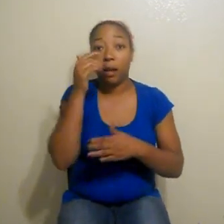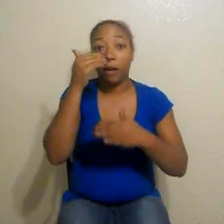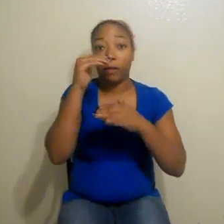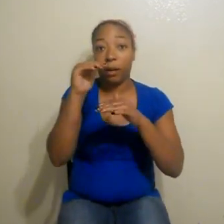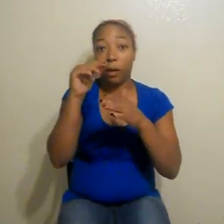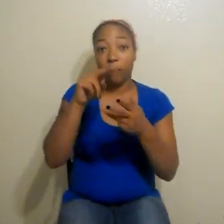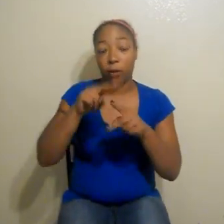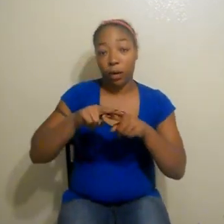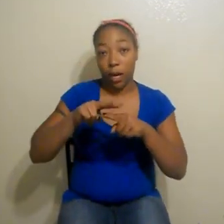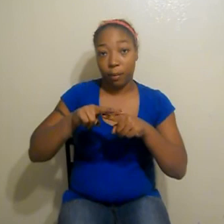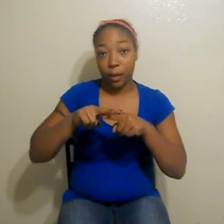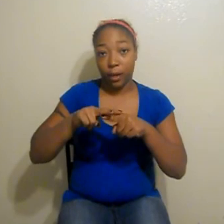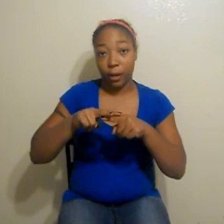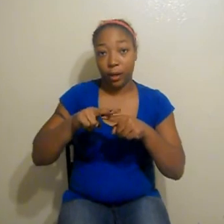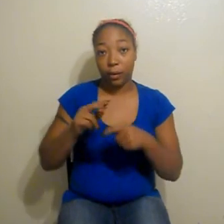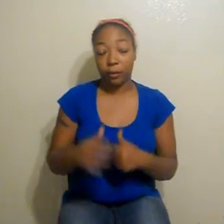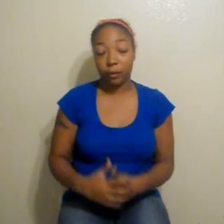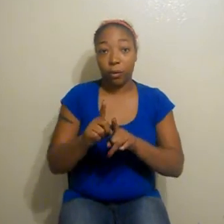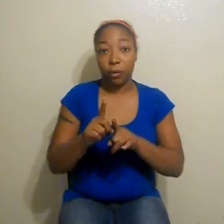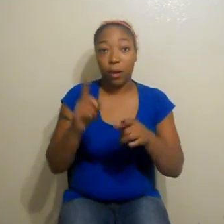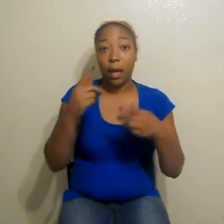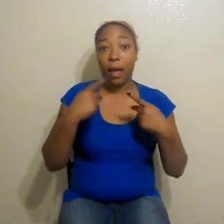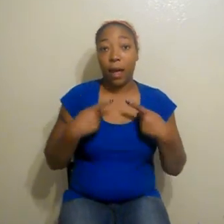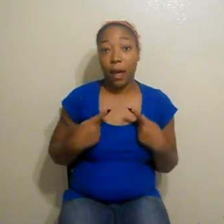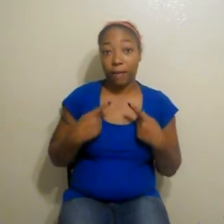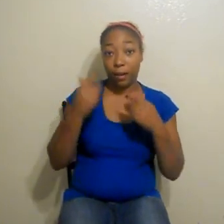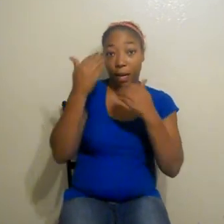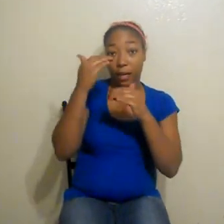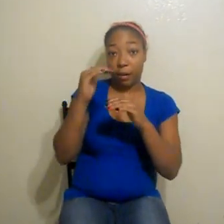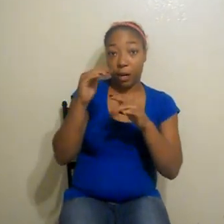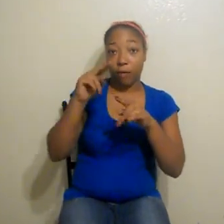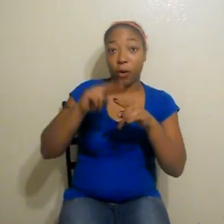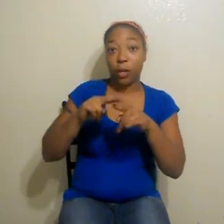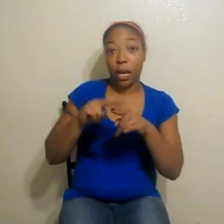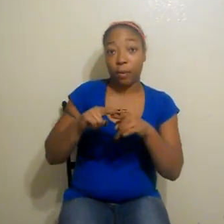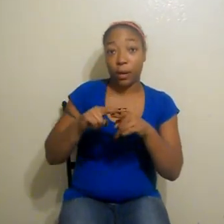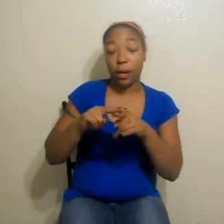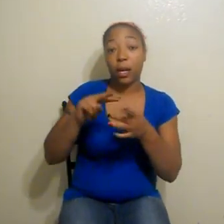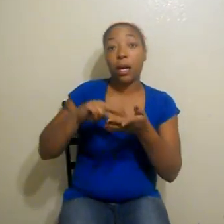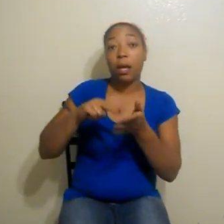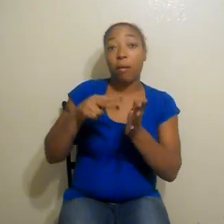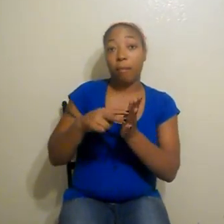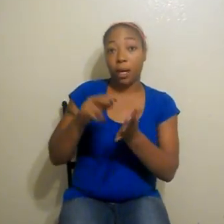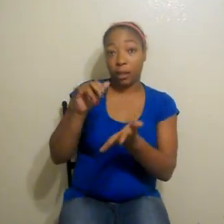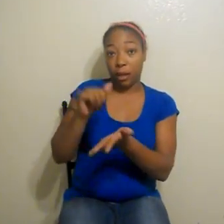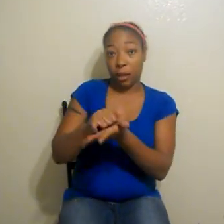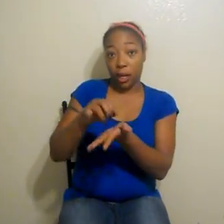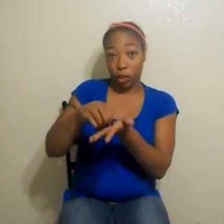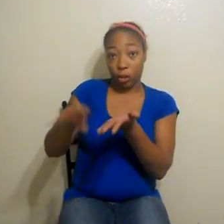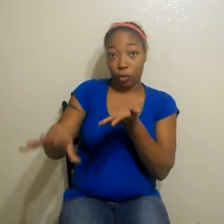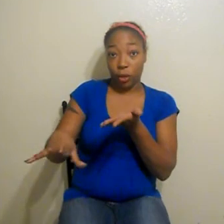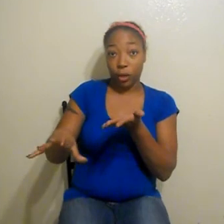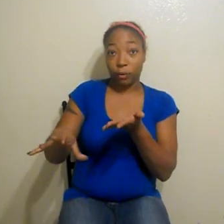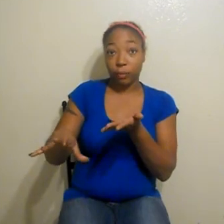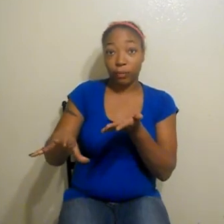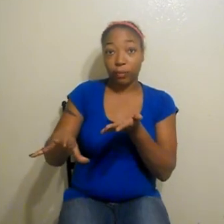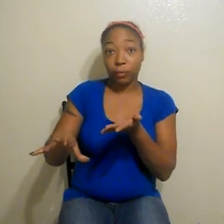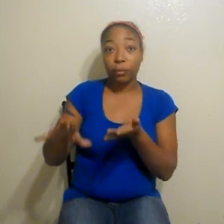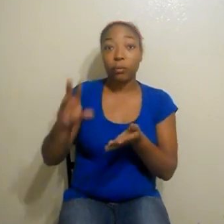of limited vocabulary. Having that limited vocabulary means that that student